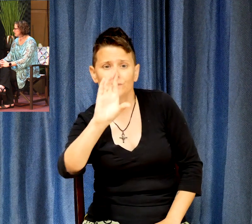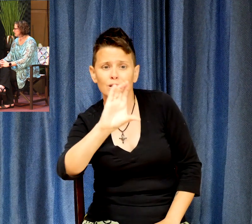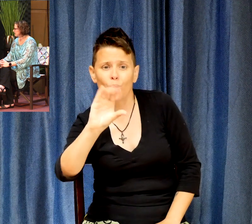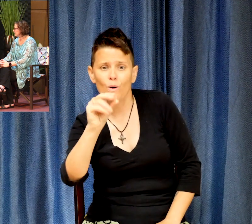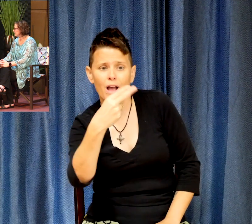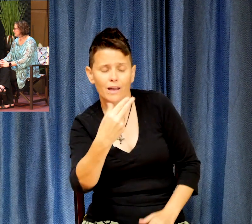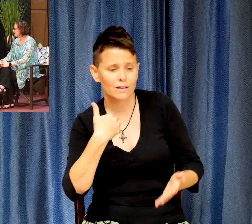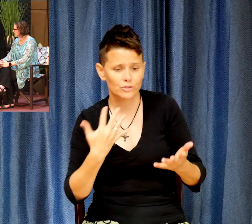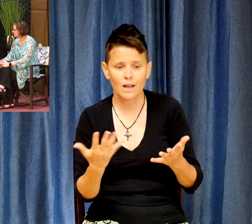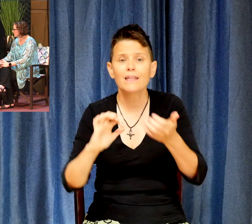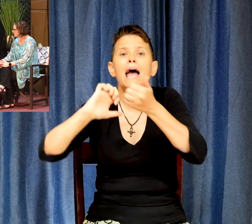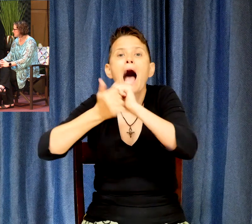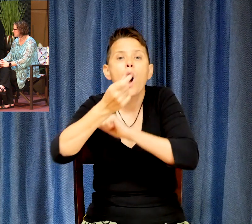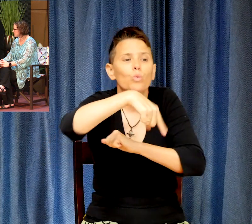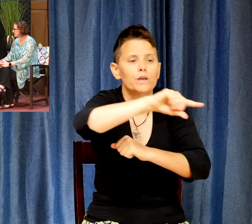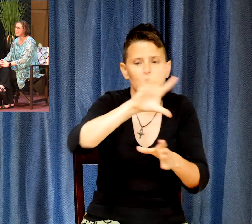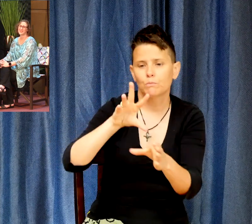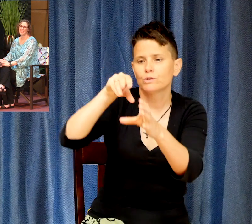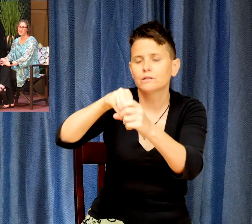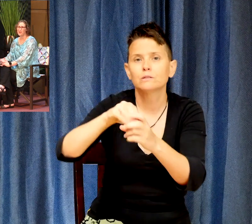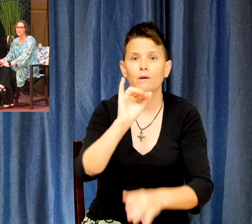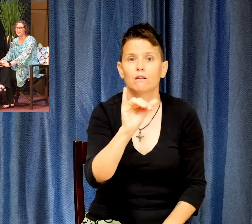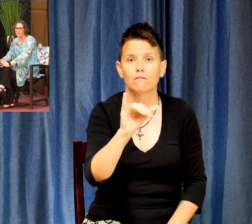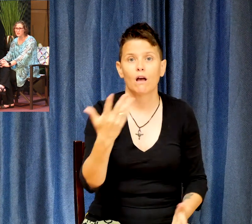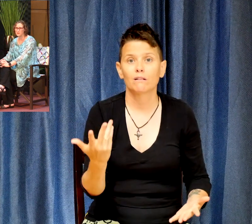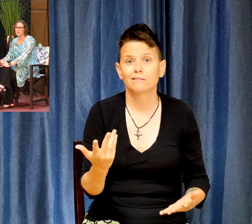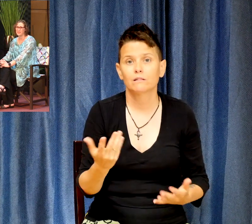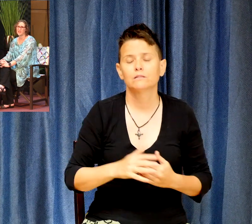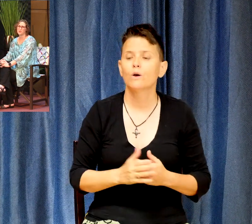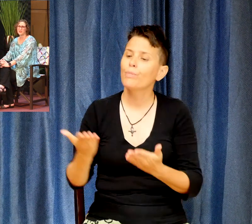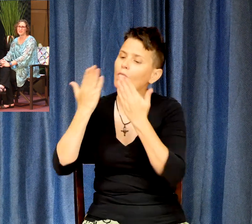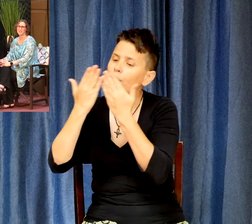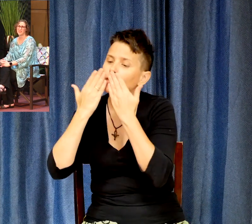do within that. So thank you so much, Laura. Absolutely. And thank all of you for